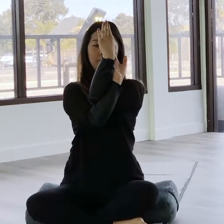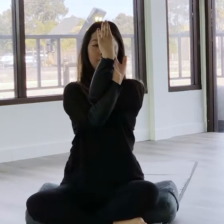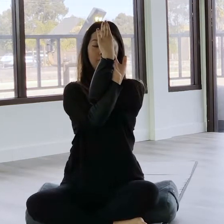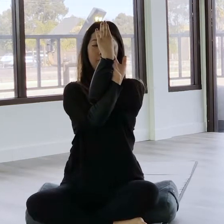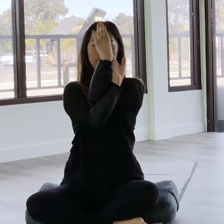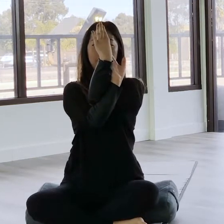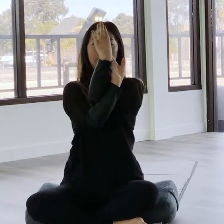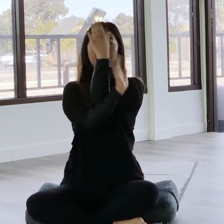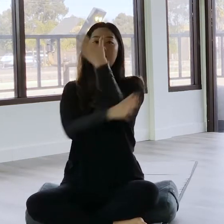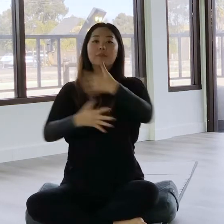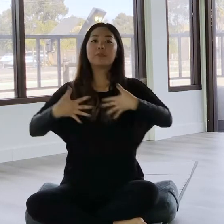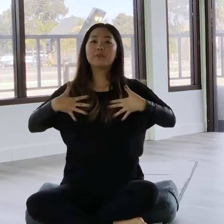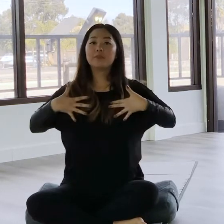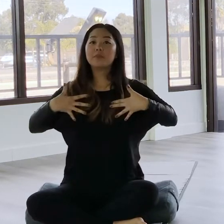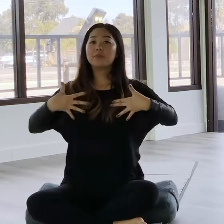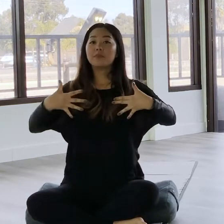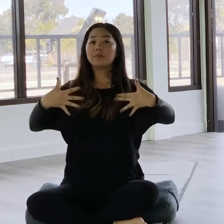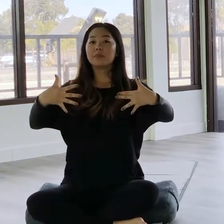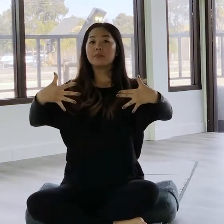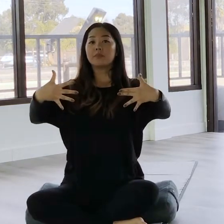Big deep breath.